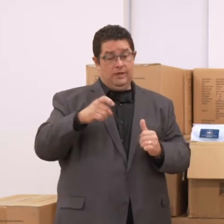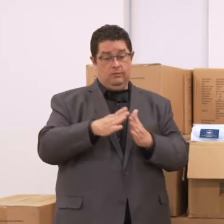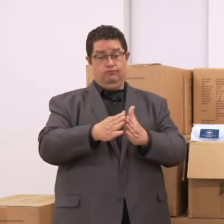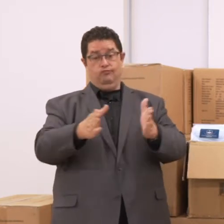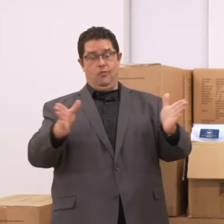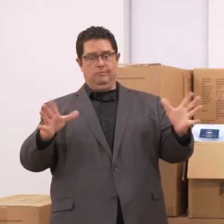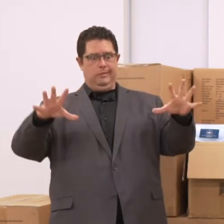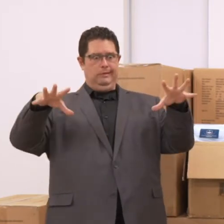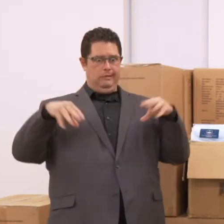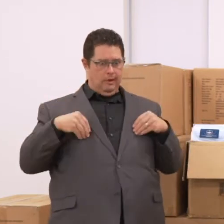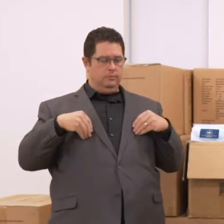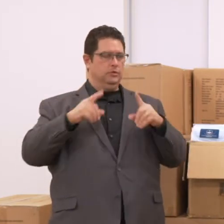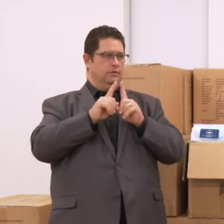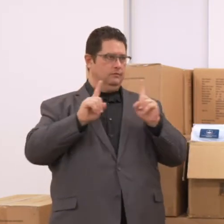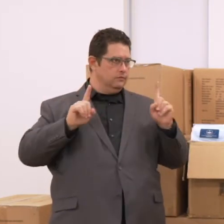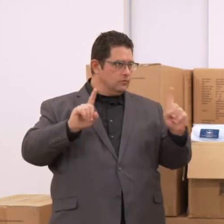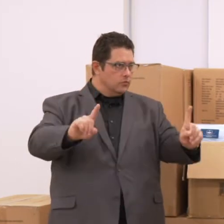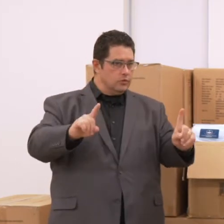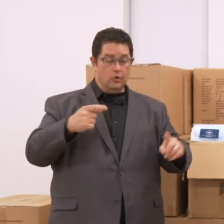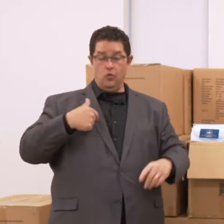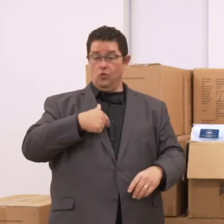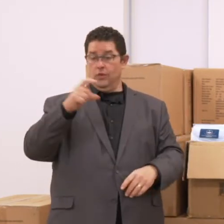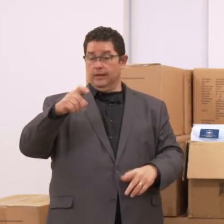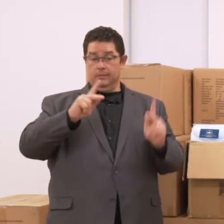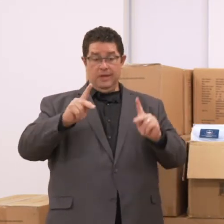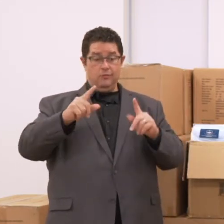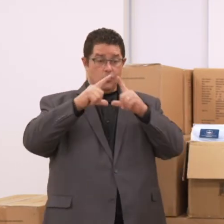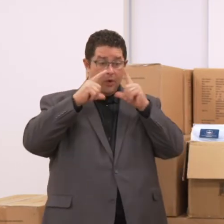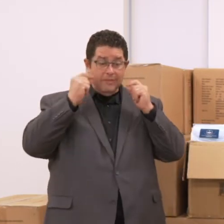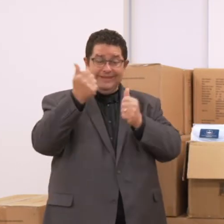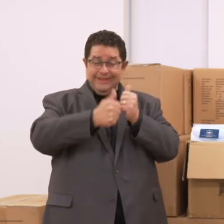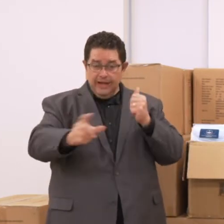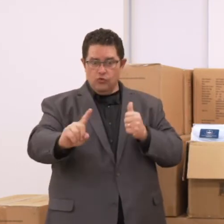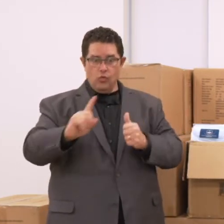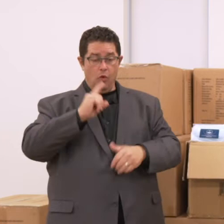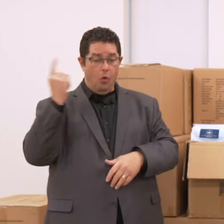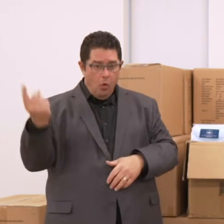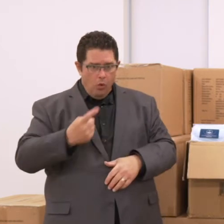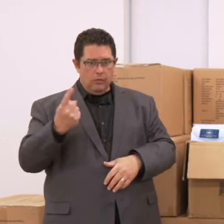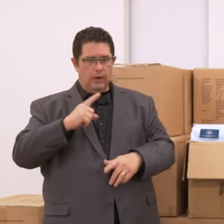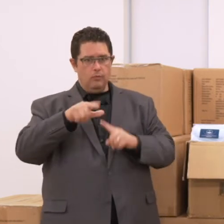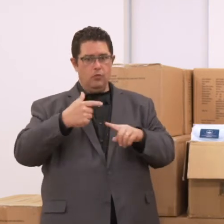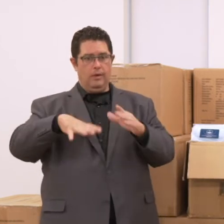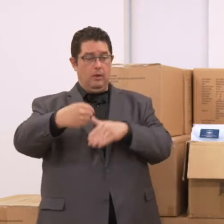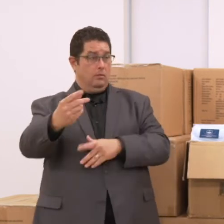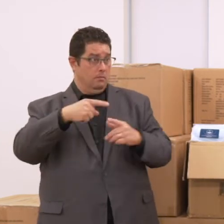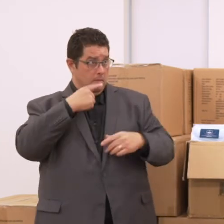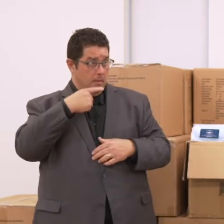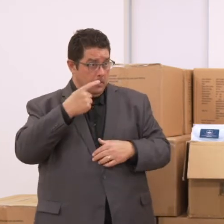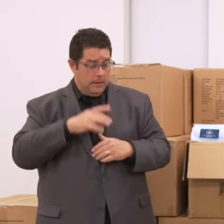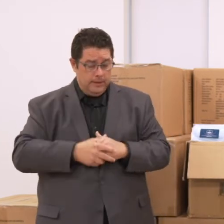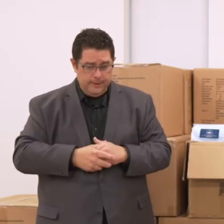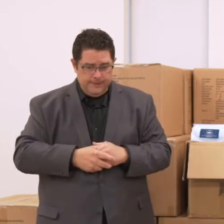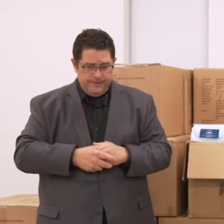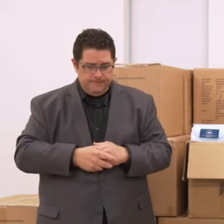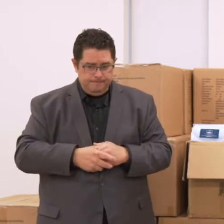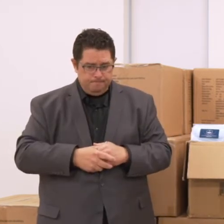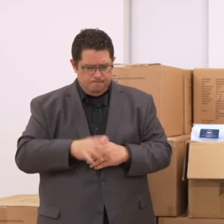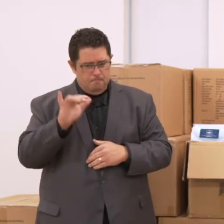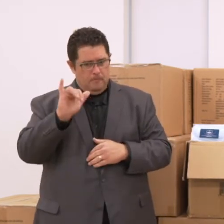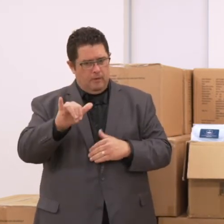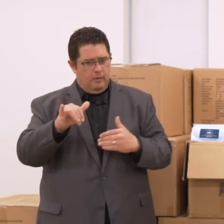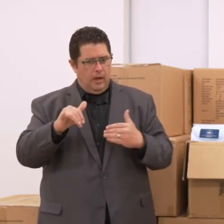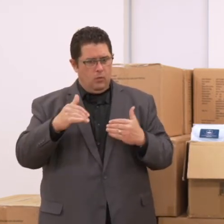adoption of our social distancing guidelines. We need people wearing a mask everywhere, all the time when they're out in public, and that will have